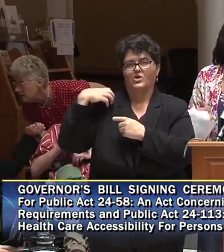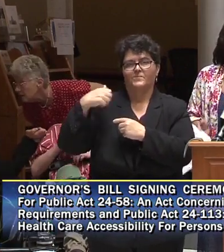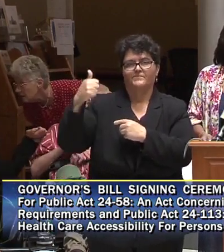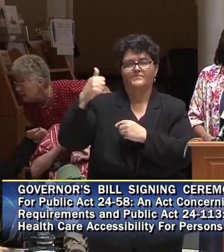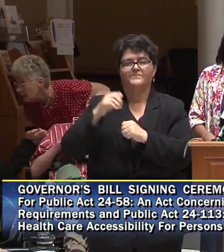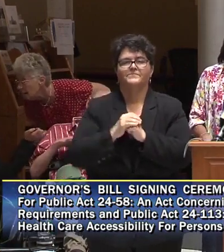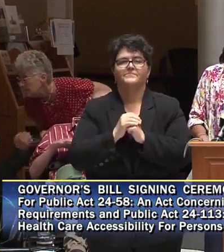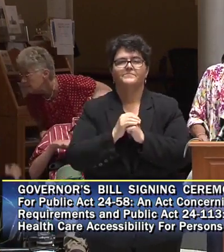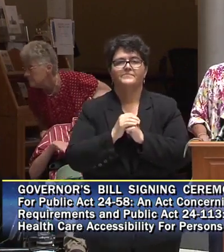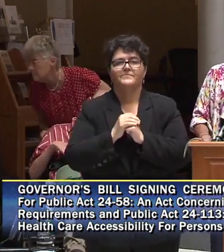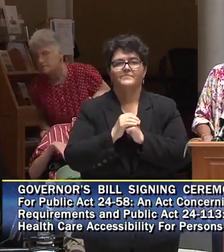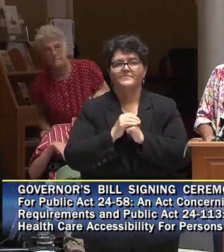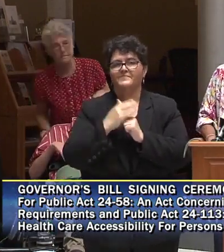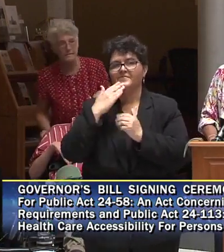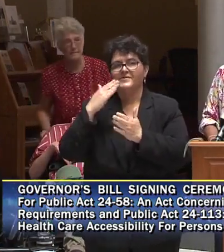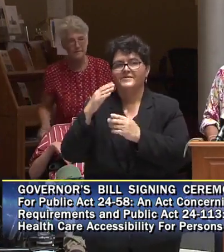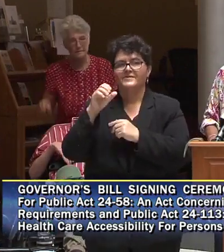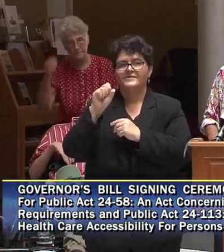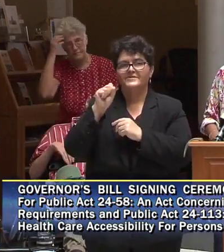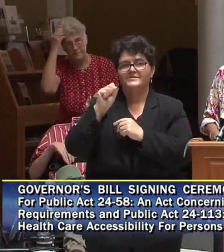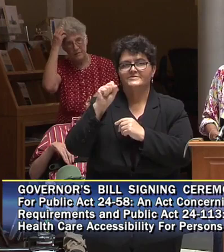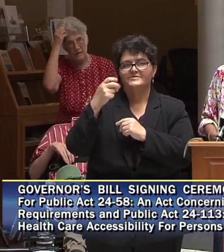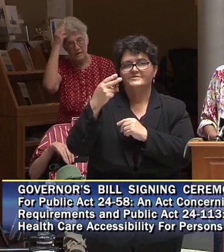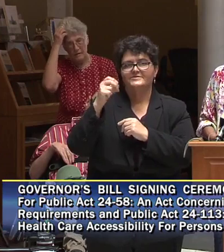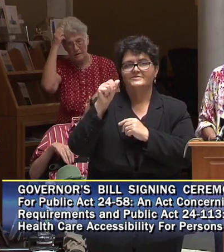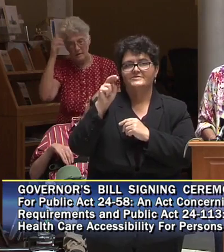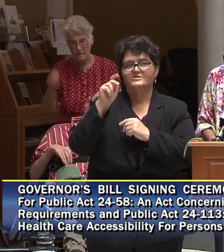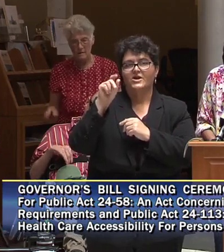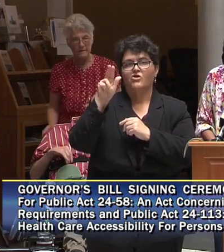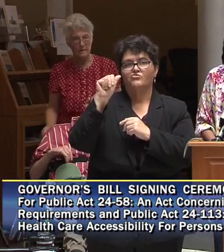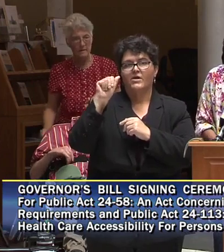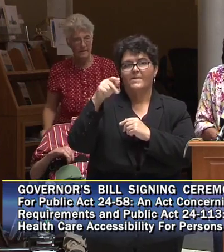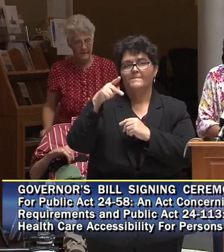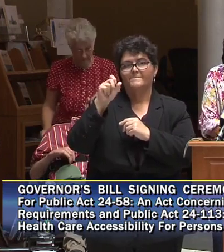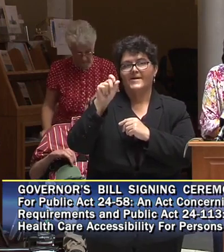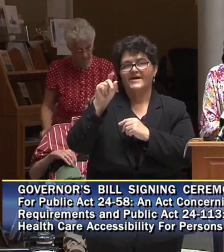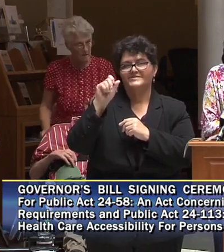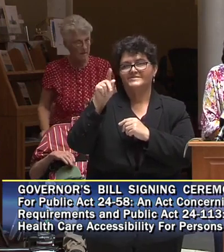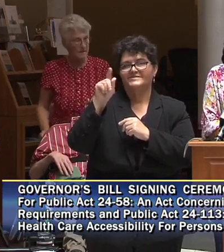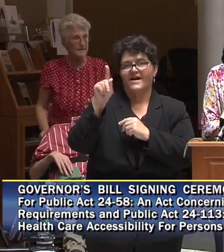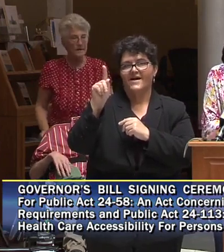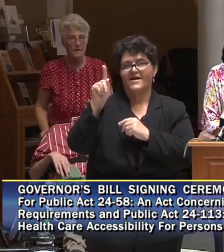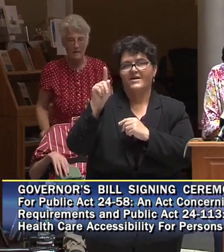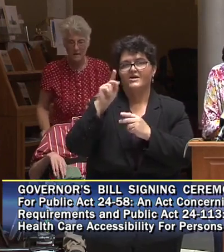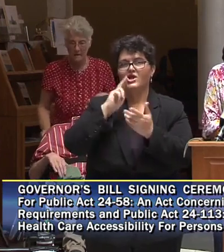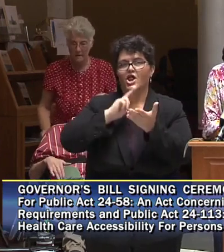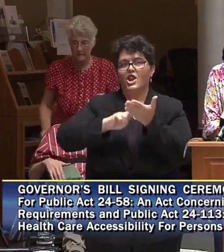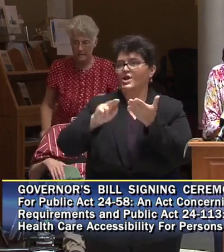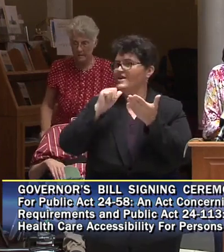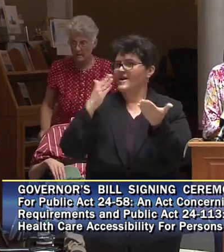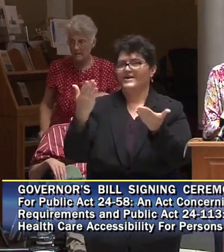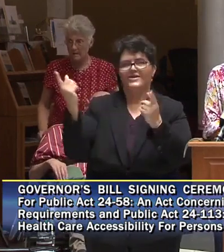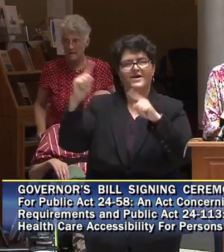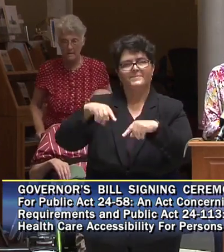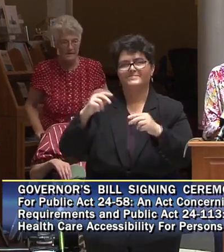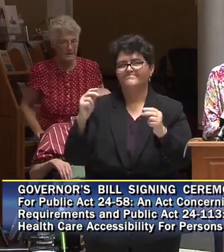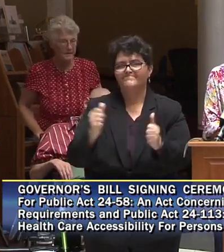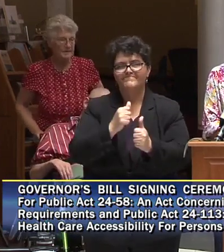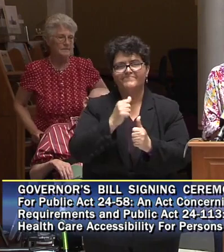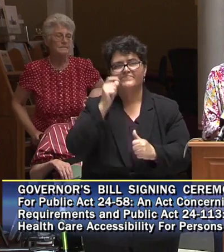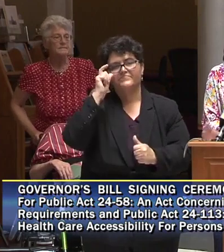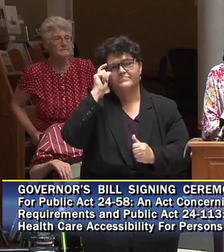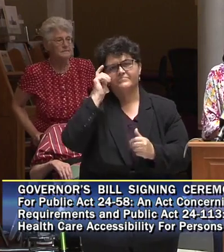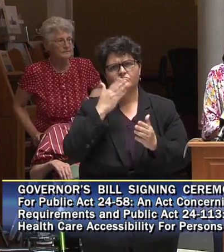Thank you, Beverly. Chandra Prasad, our amazing clerk, who could not be here, but who really helped run the whole